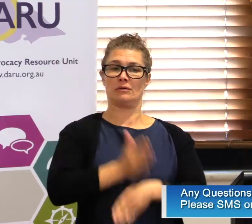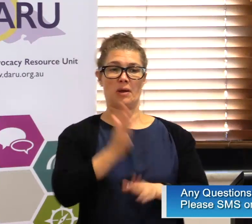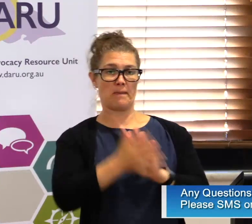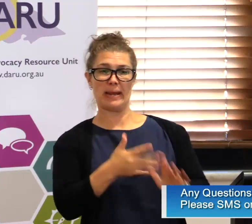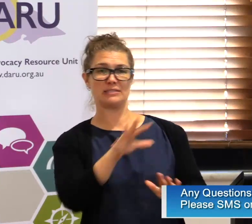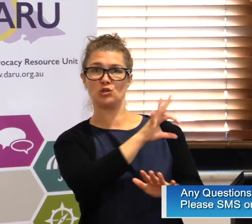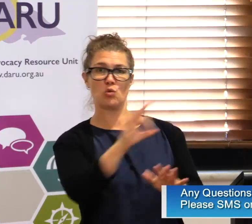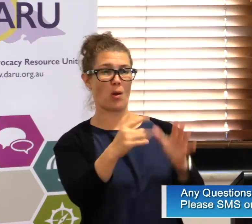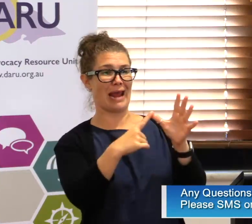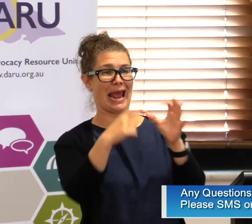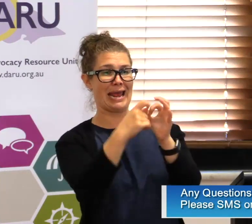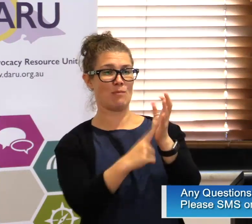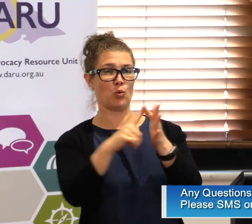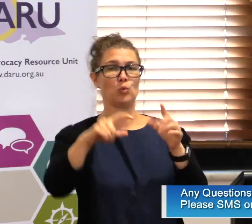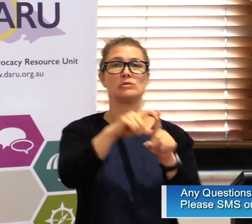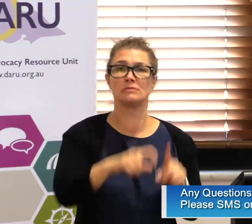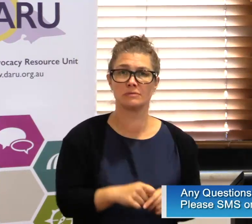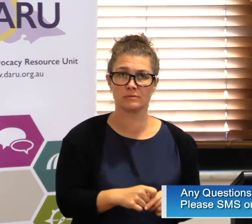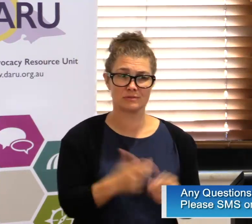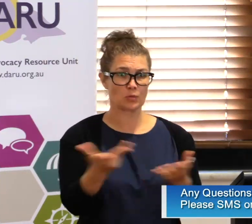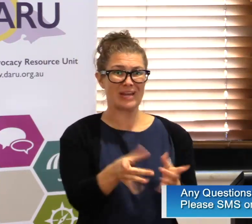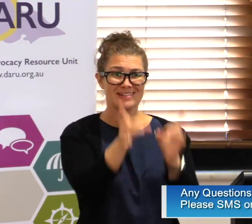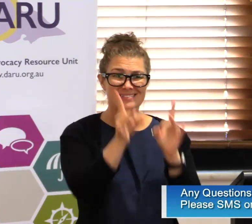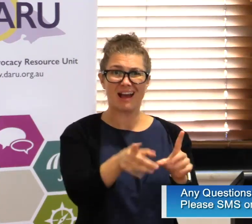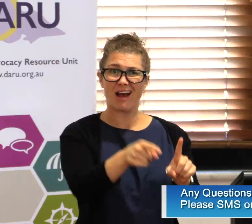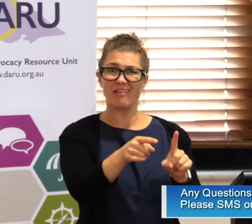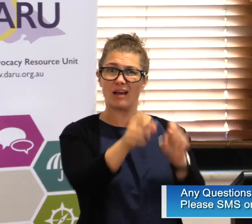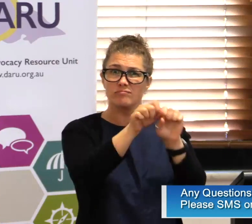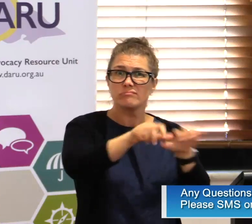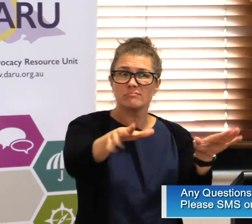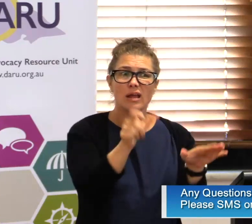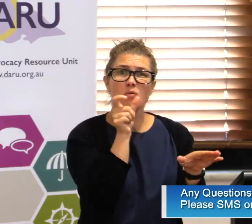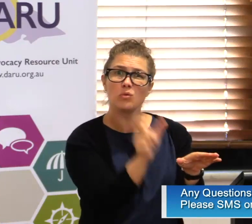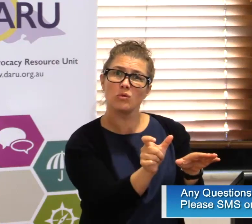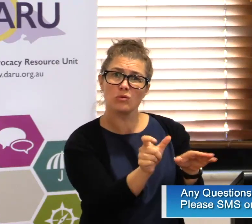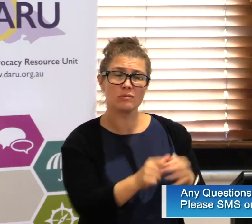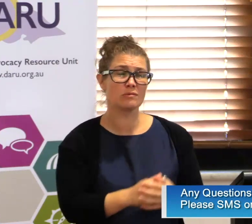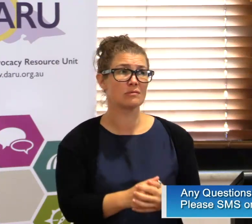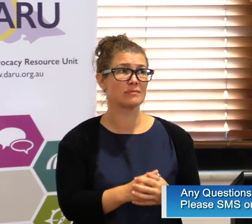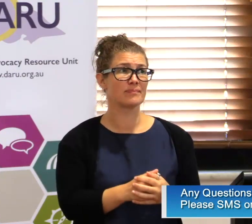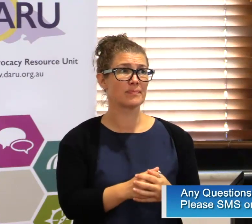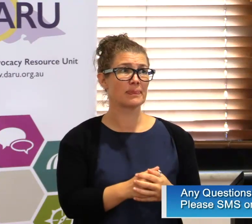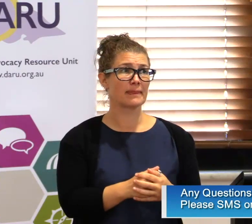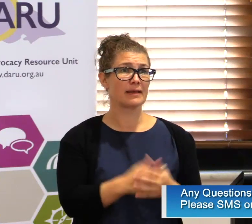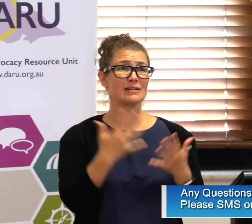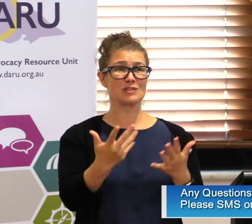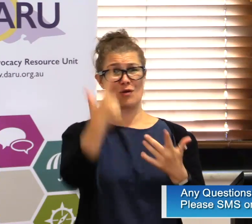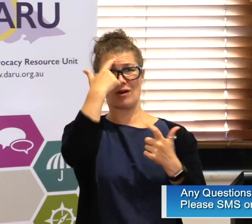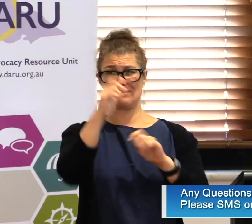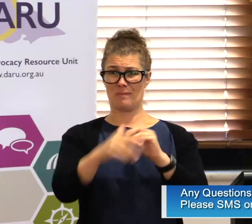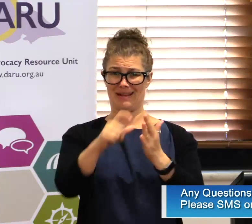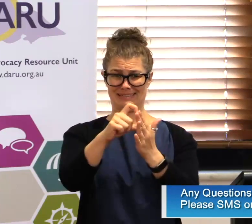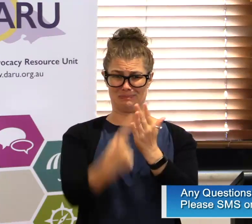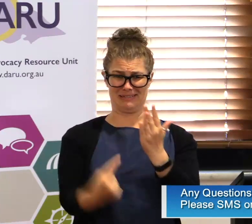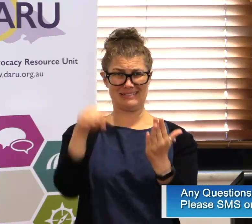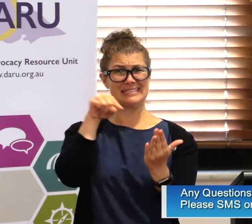That's the origin of that word. And so it's very, actually, the concept of disability, as it is